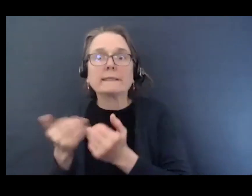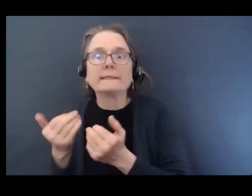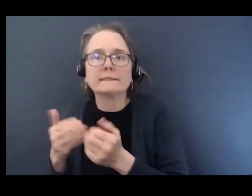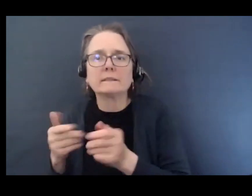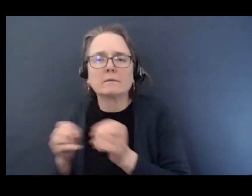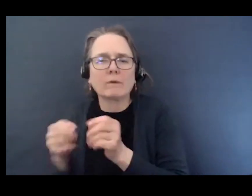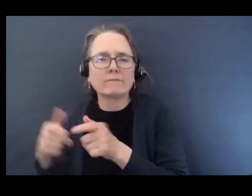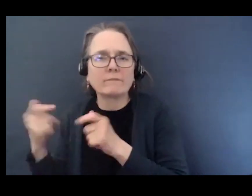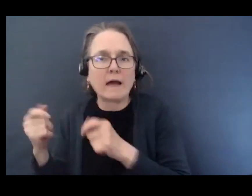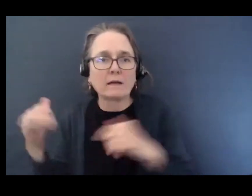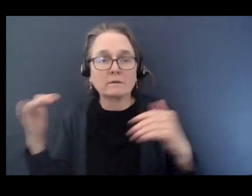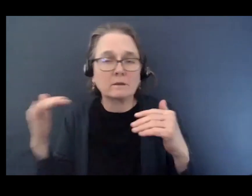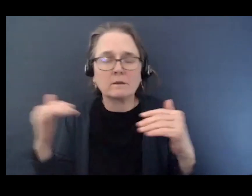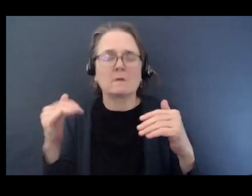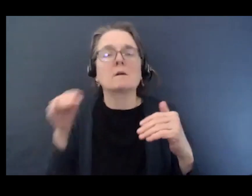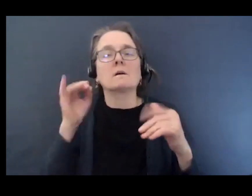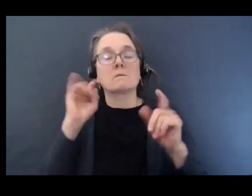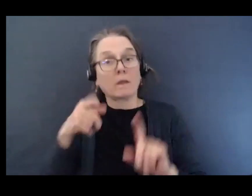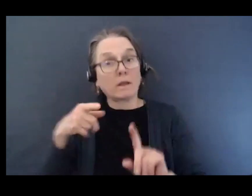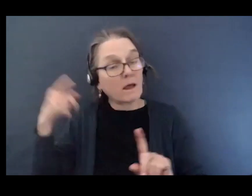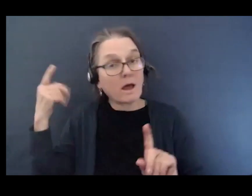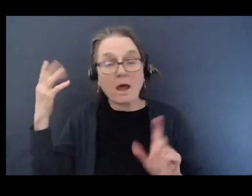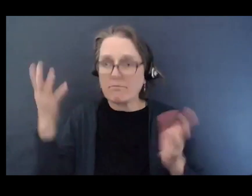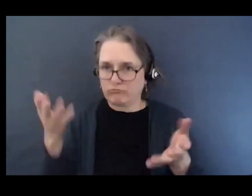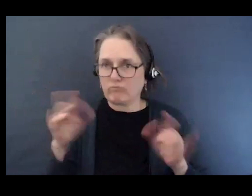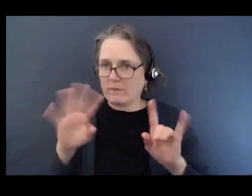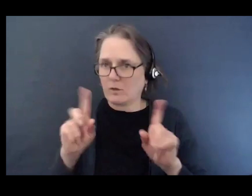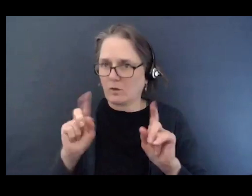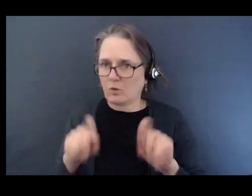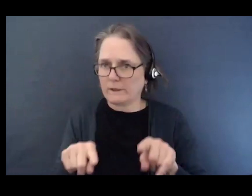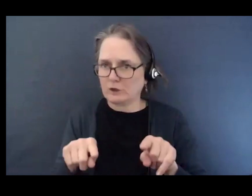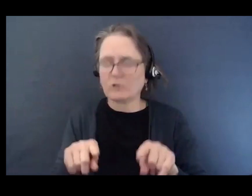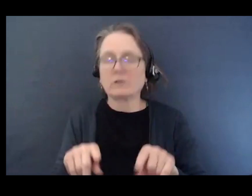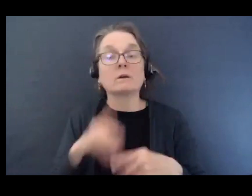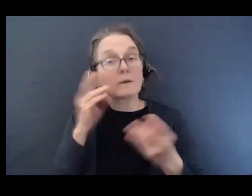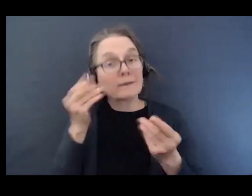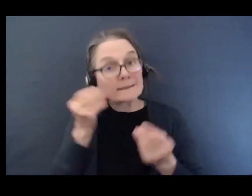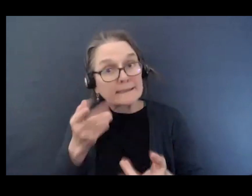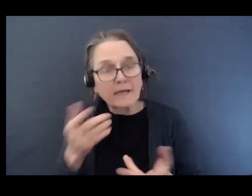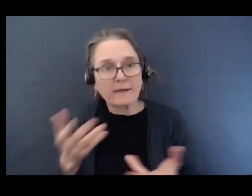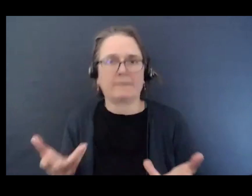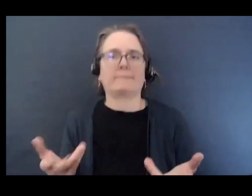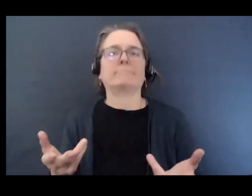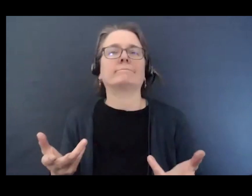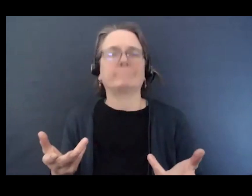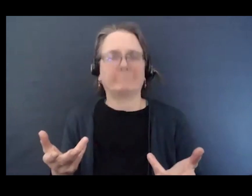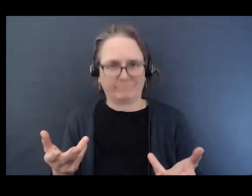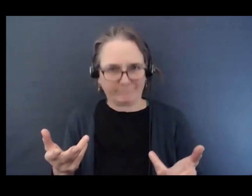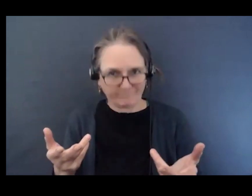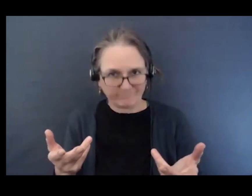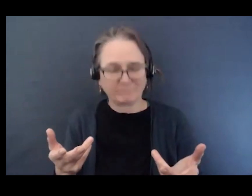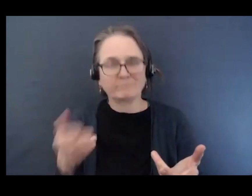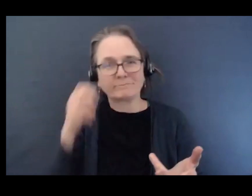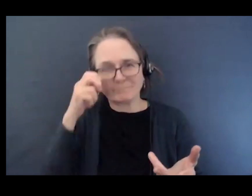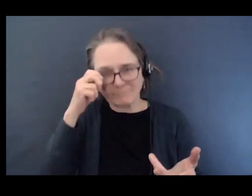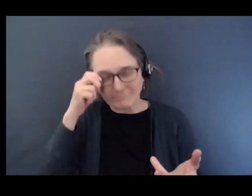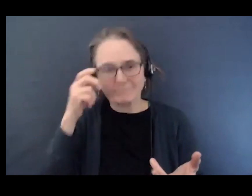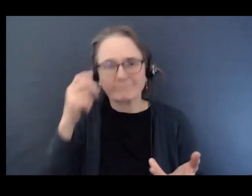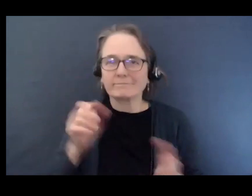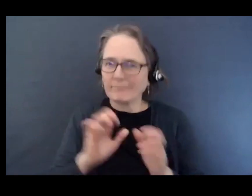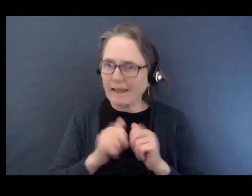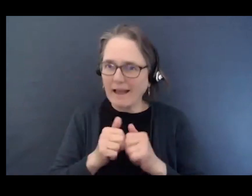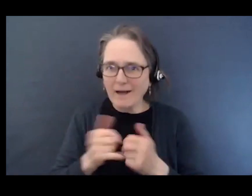sidewalk networks mapped out, some not so well. There's 4 or 5 new initiatives they talked about at TRB annual meeting